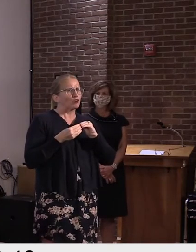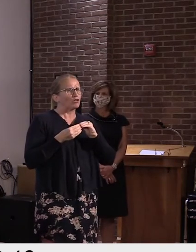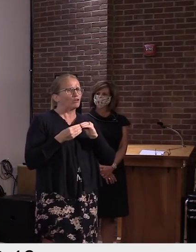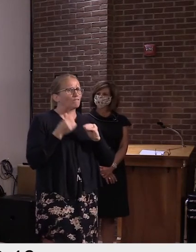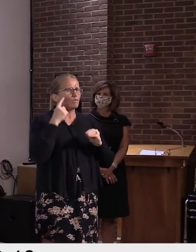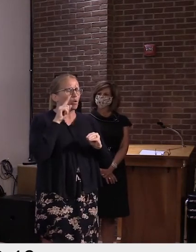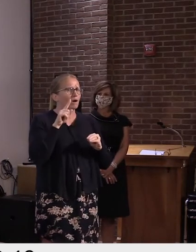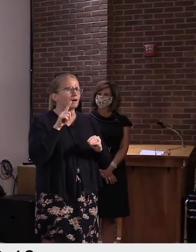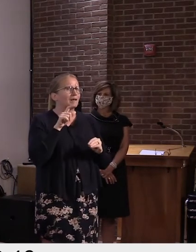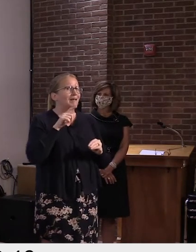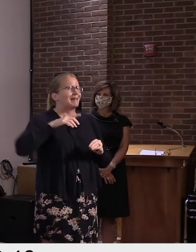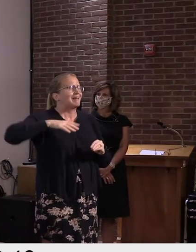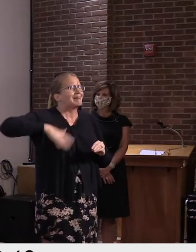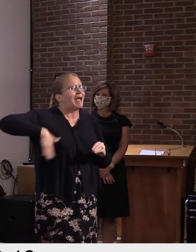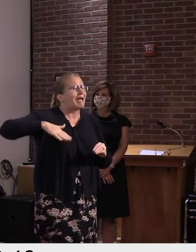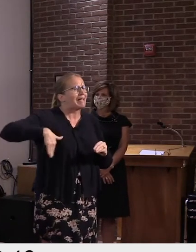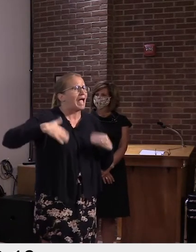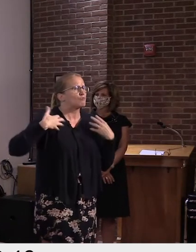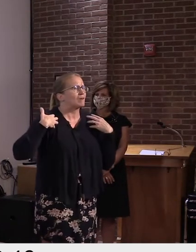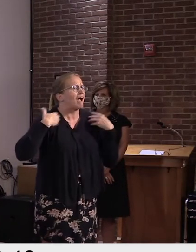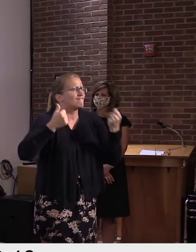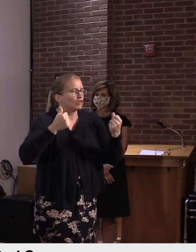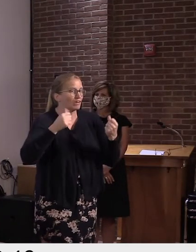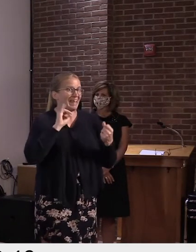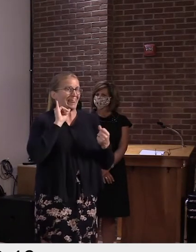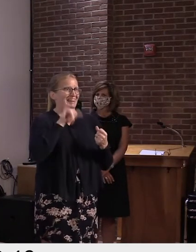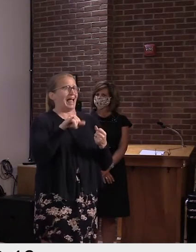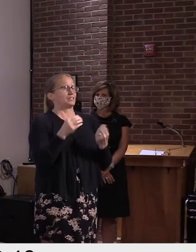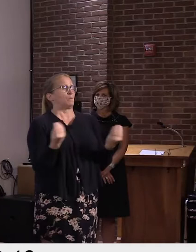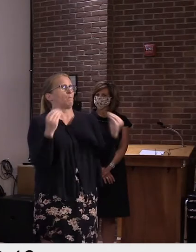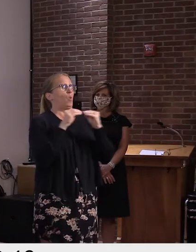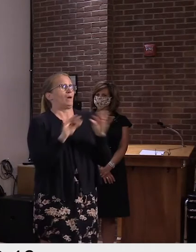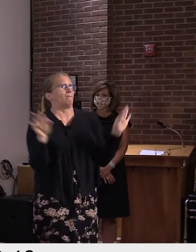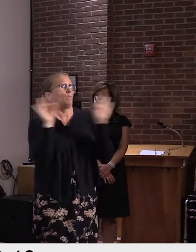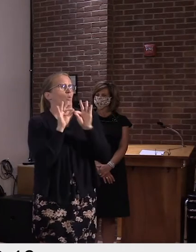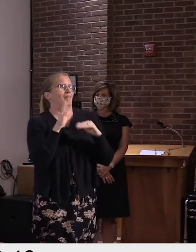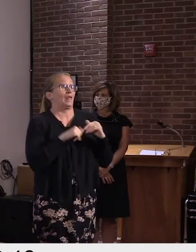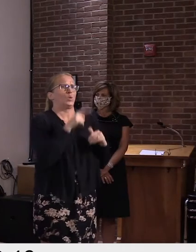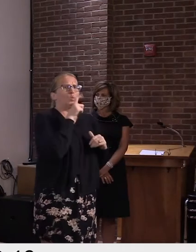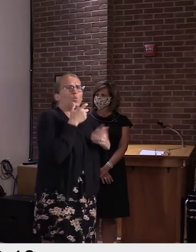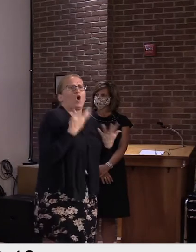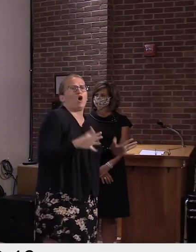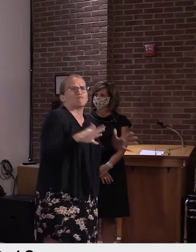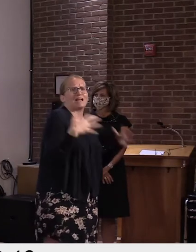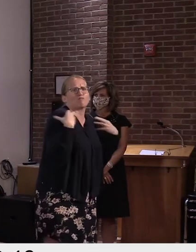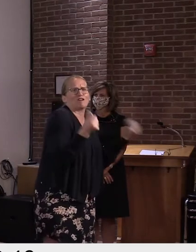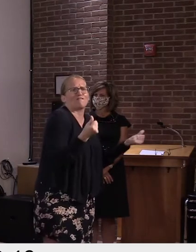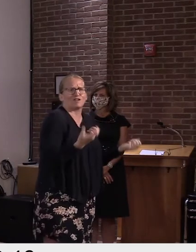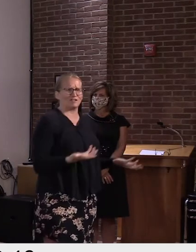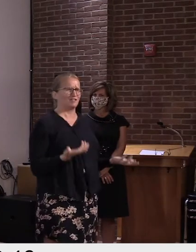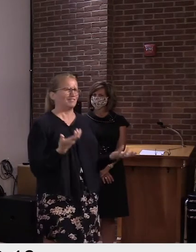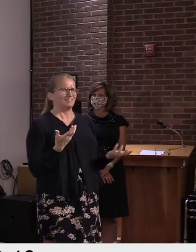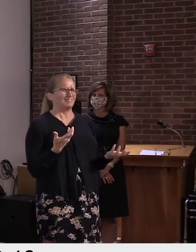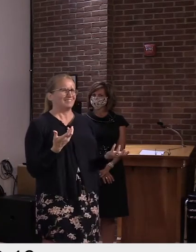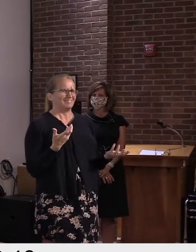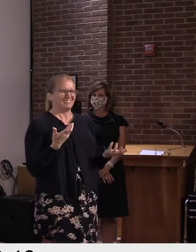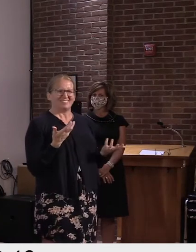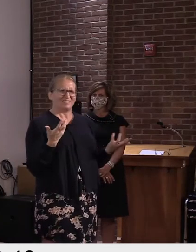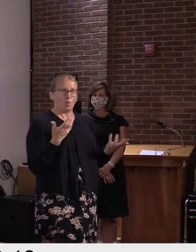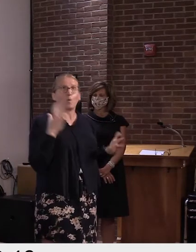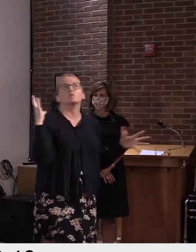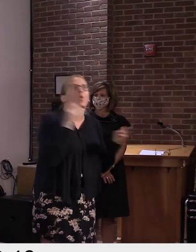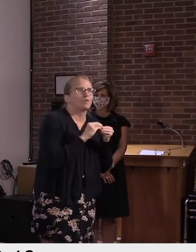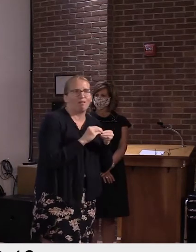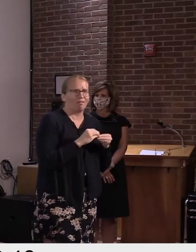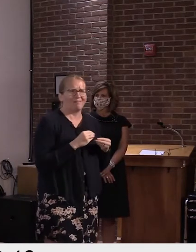lot more important and more informative than the number of people total that have gotten it in